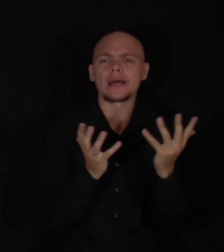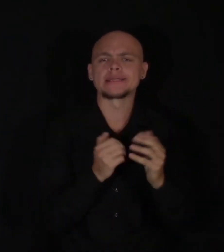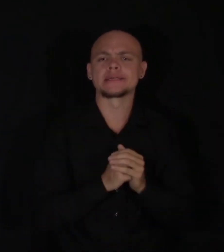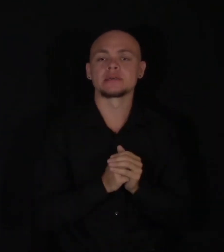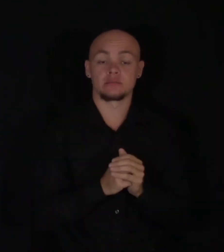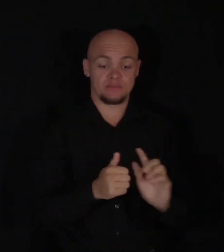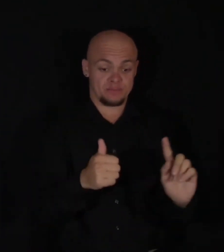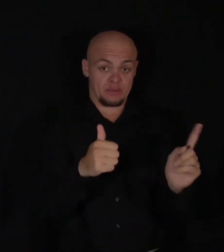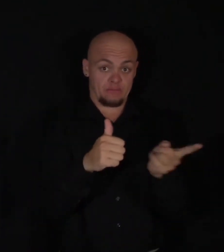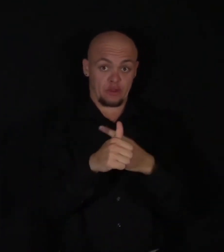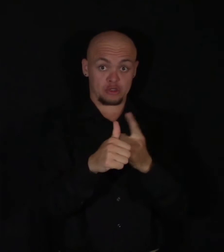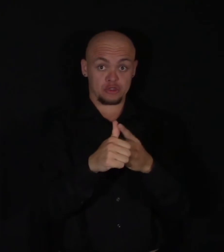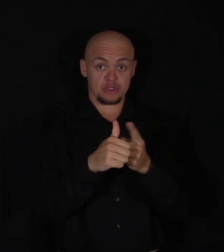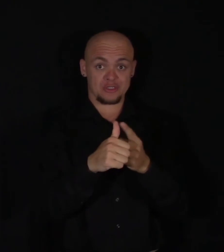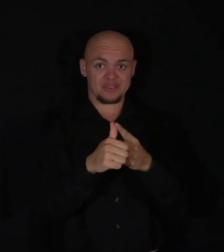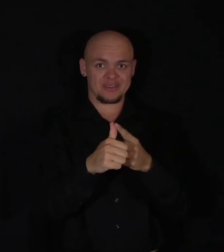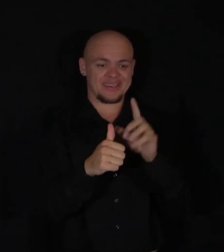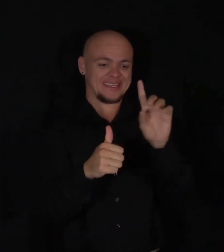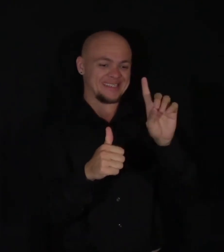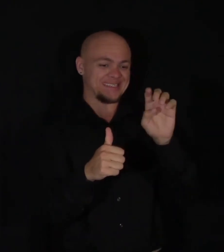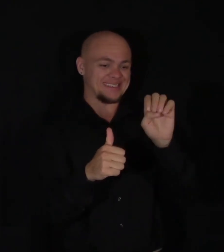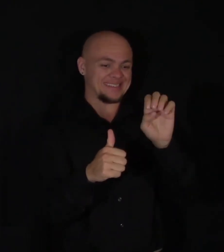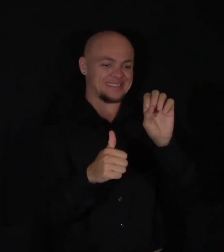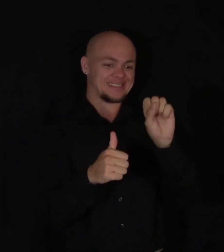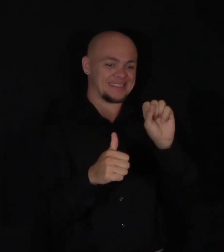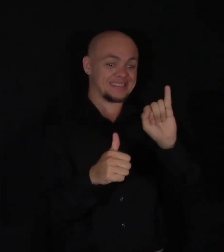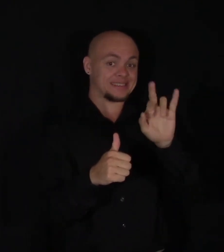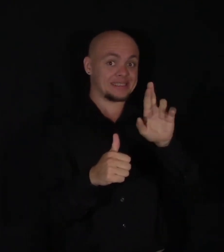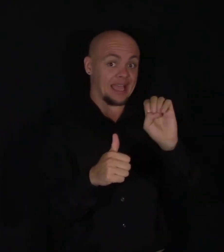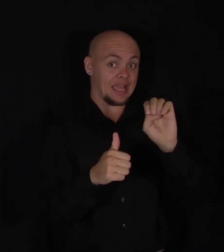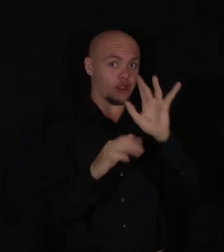1, desire. Start taking notes.